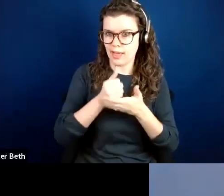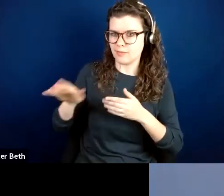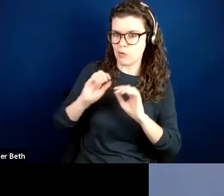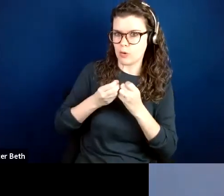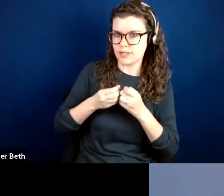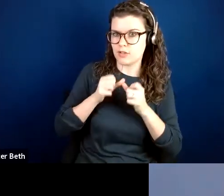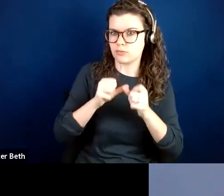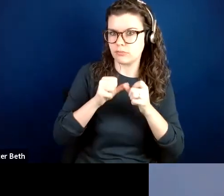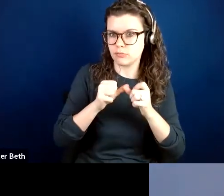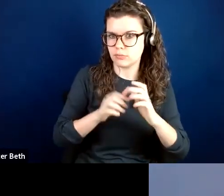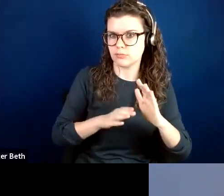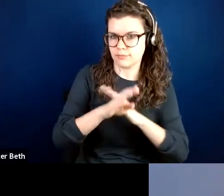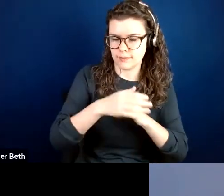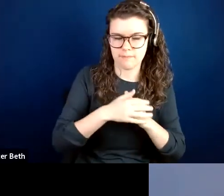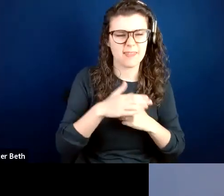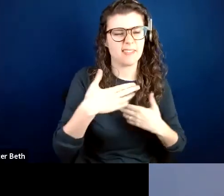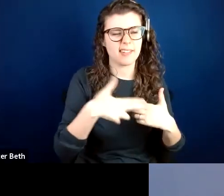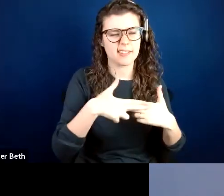8.